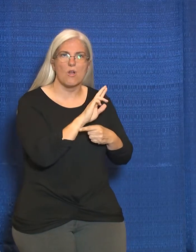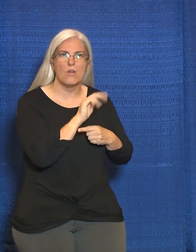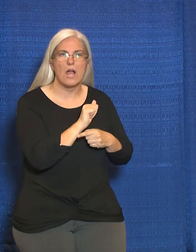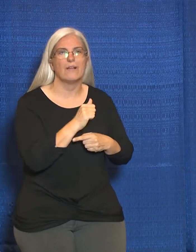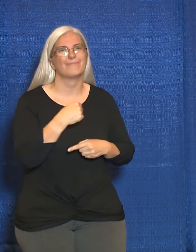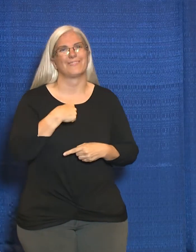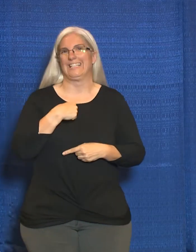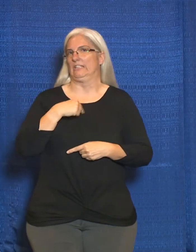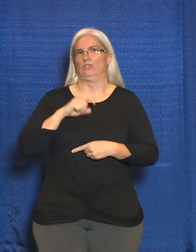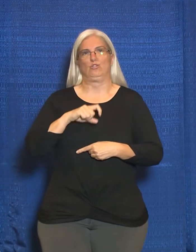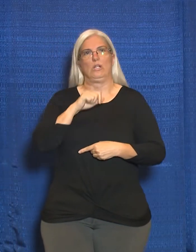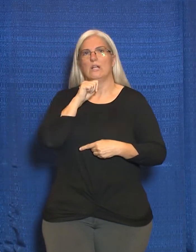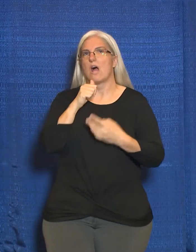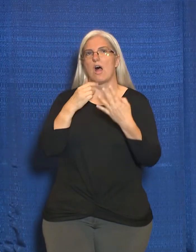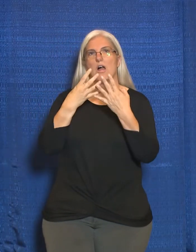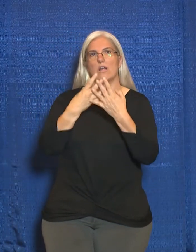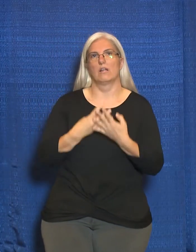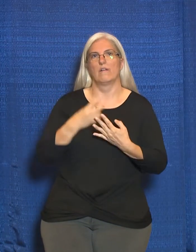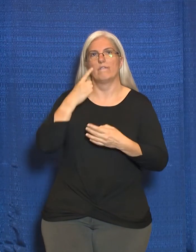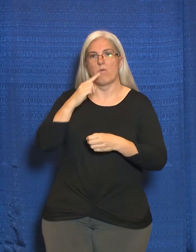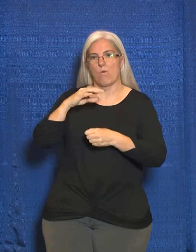eligibility.